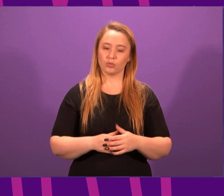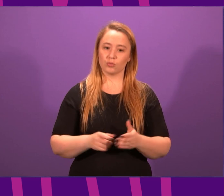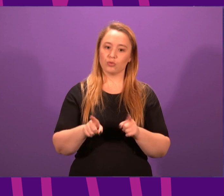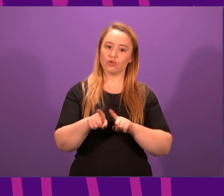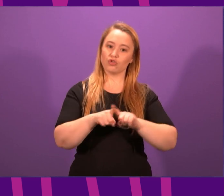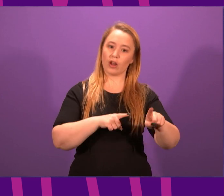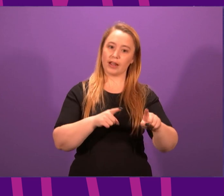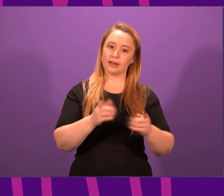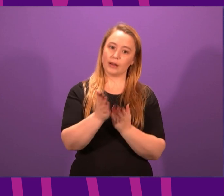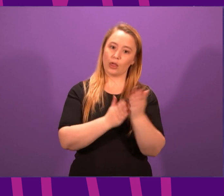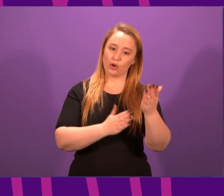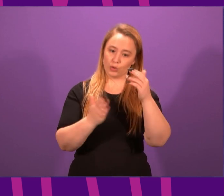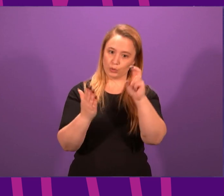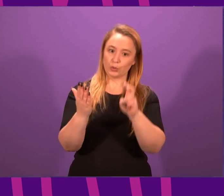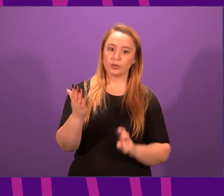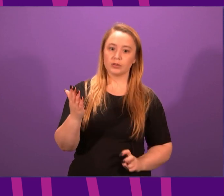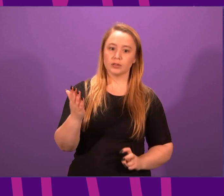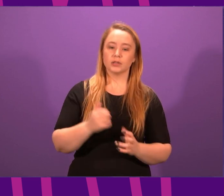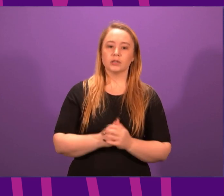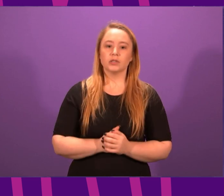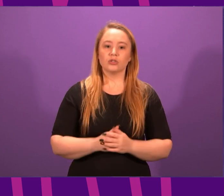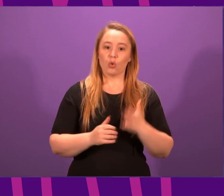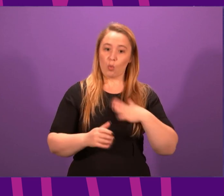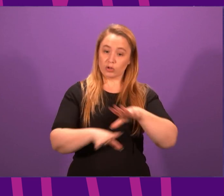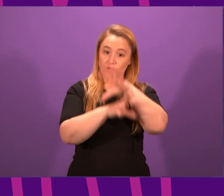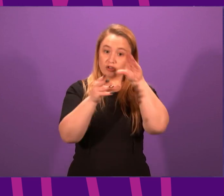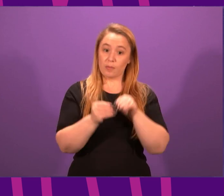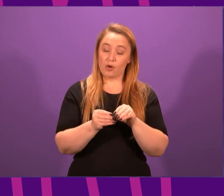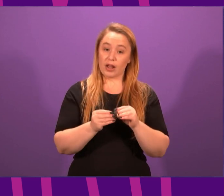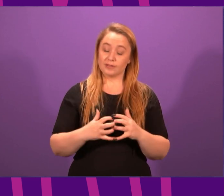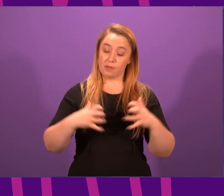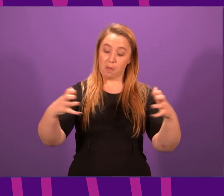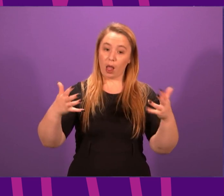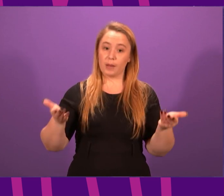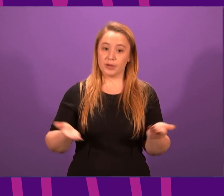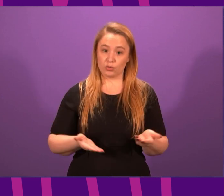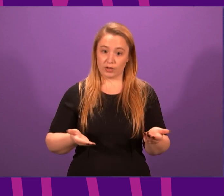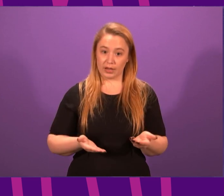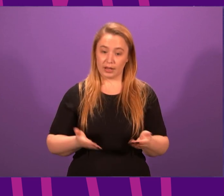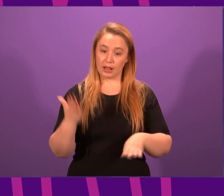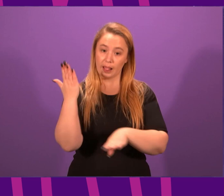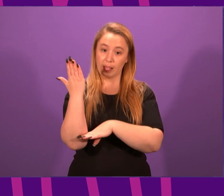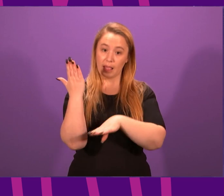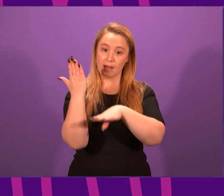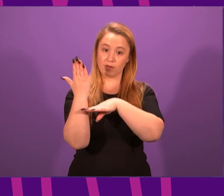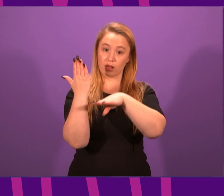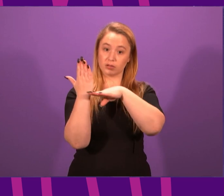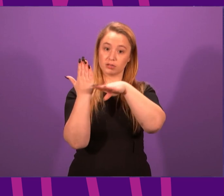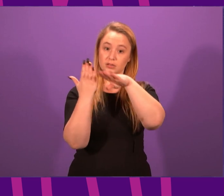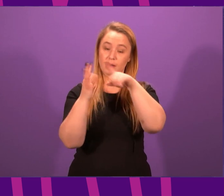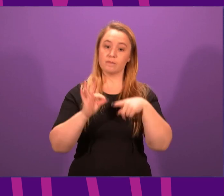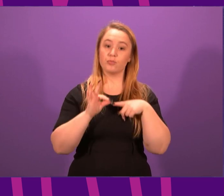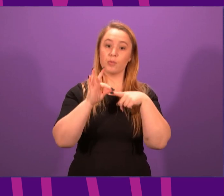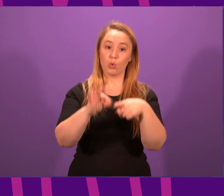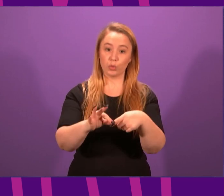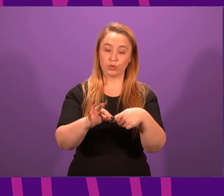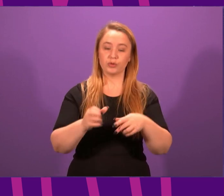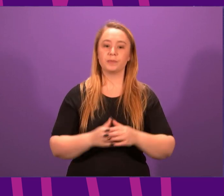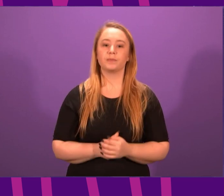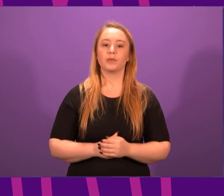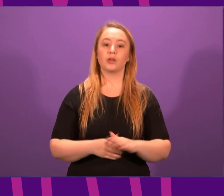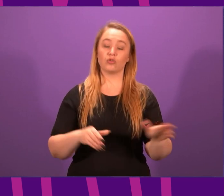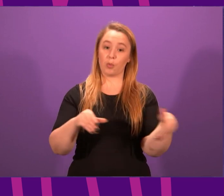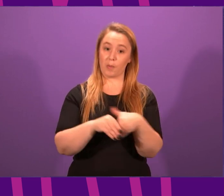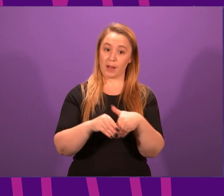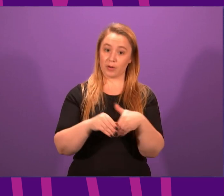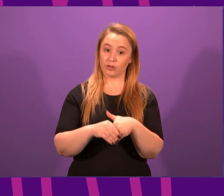to summarise for Parliament today the levels that we are proposing. Members should